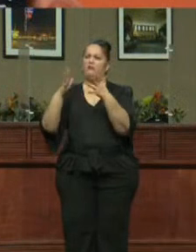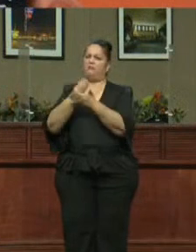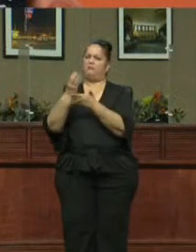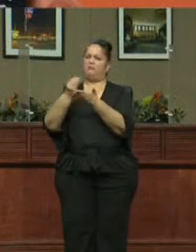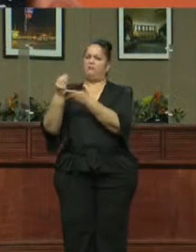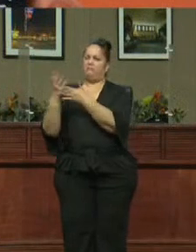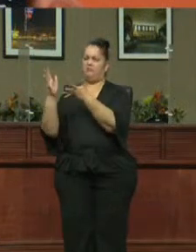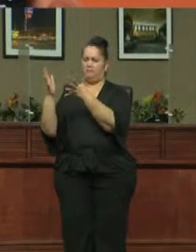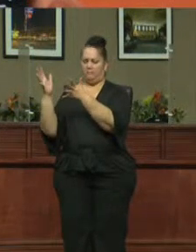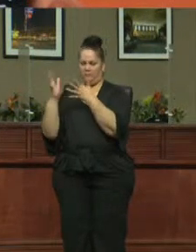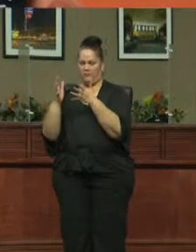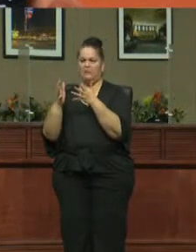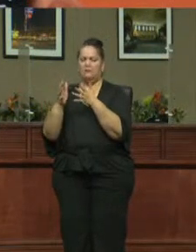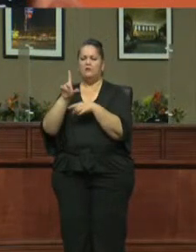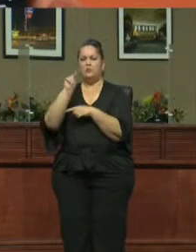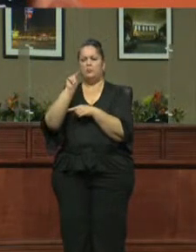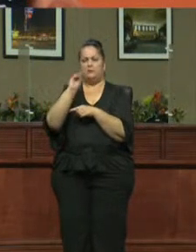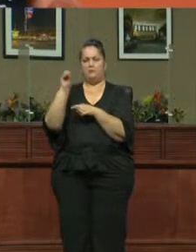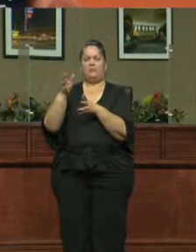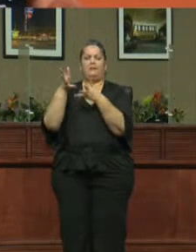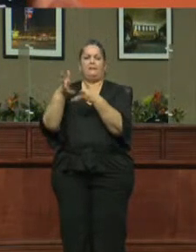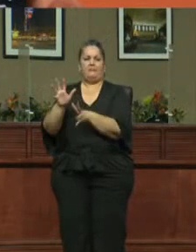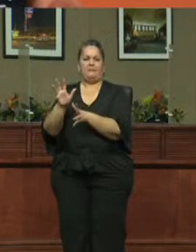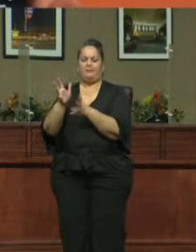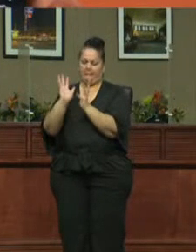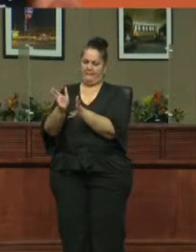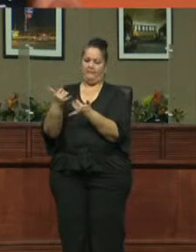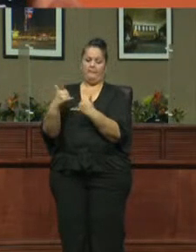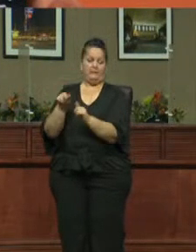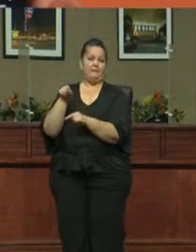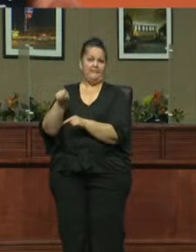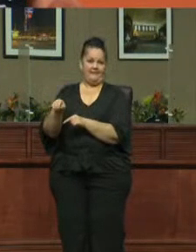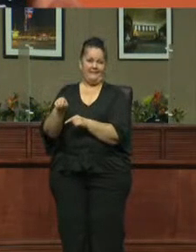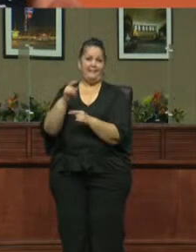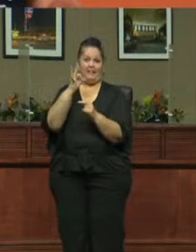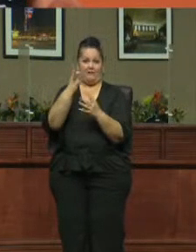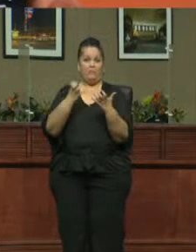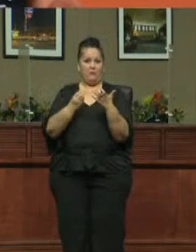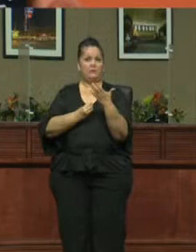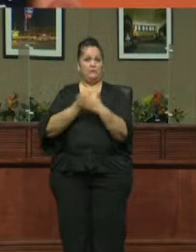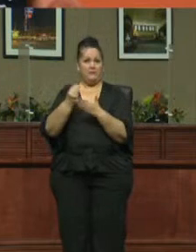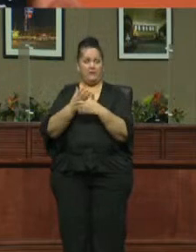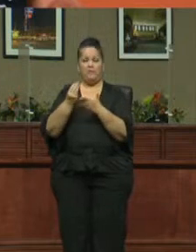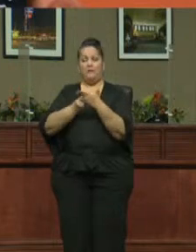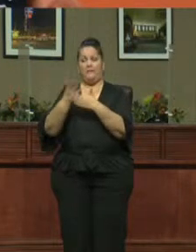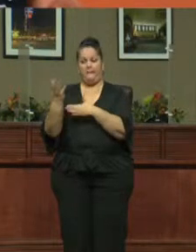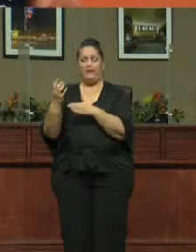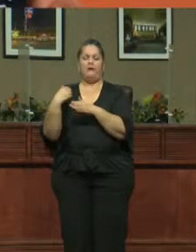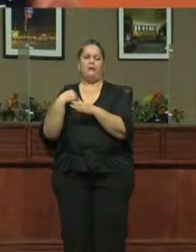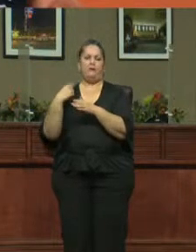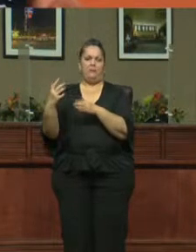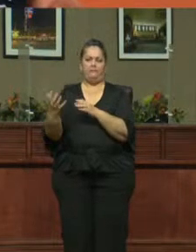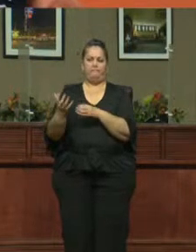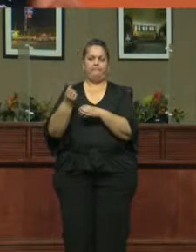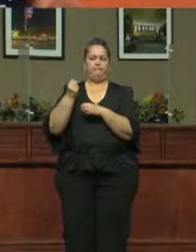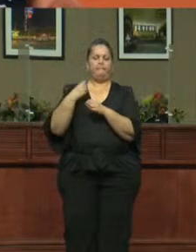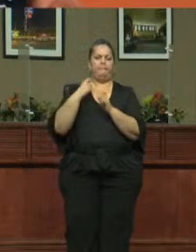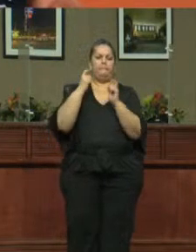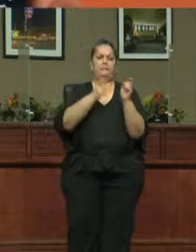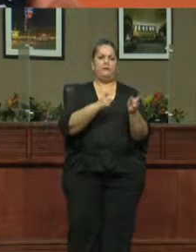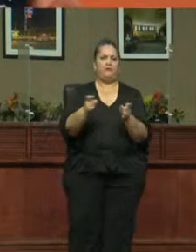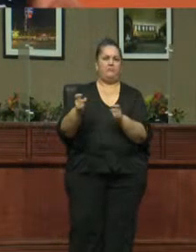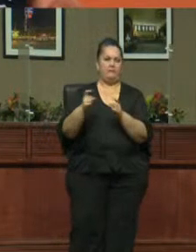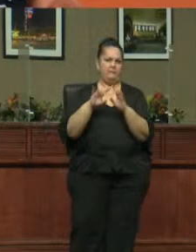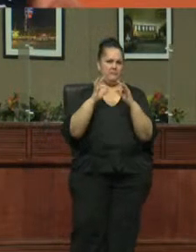that 20% is still out there. And so we're depending on our Orange County residents